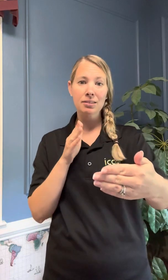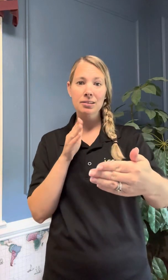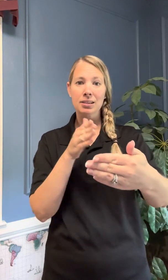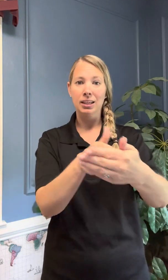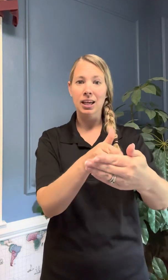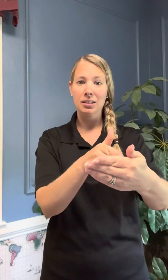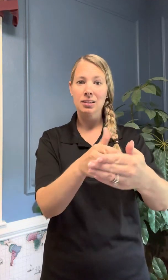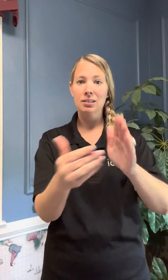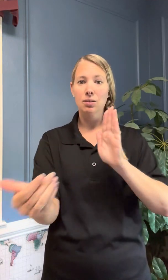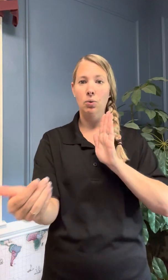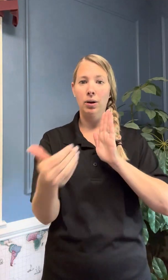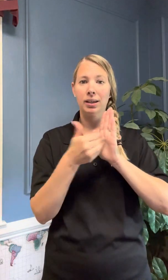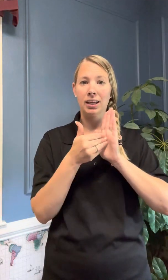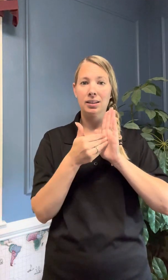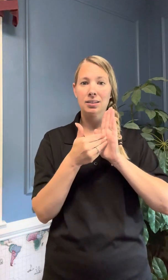else, against or against.